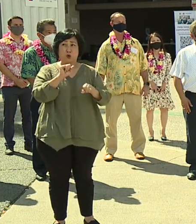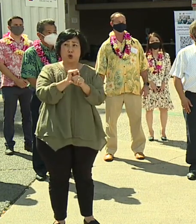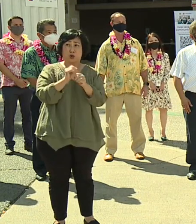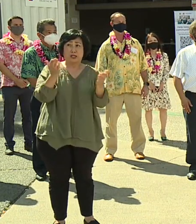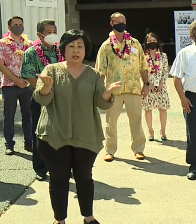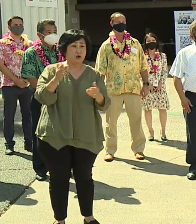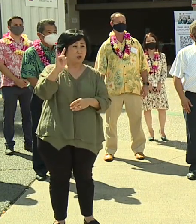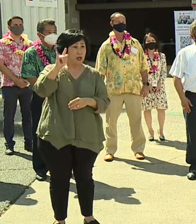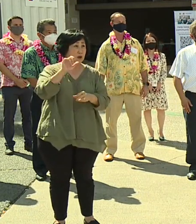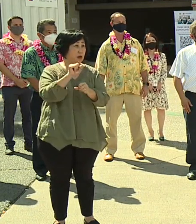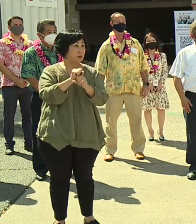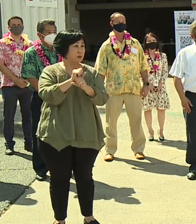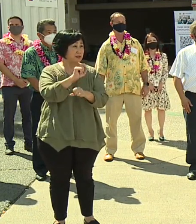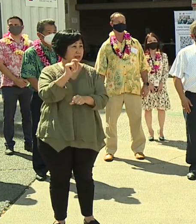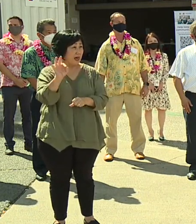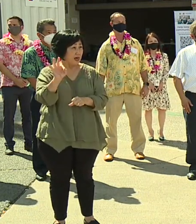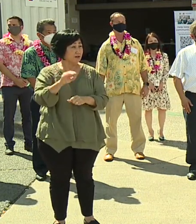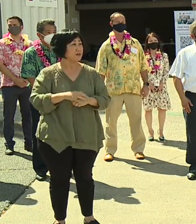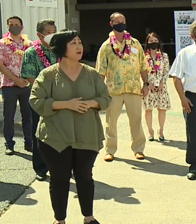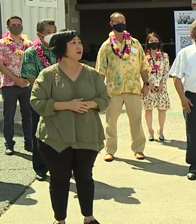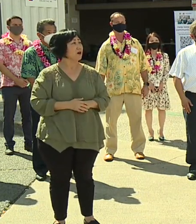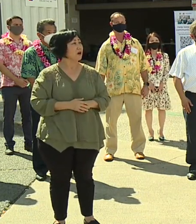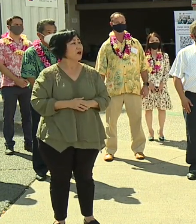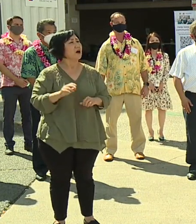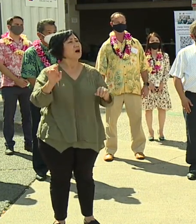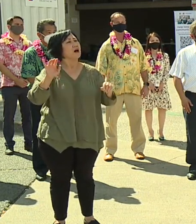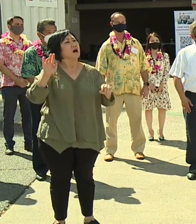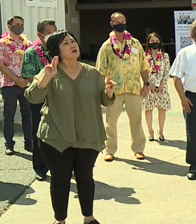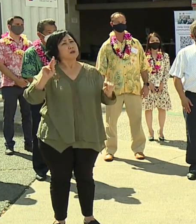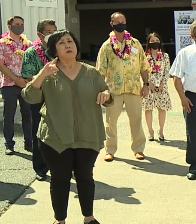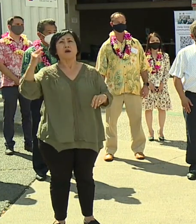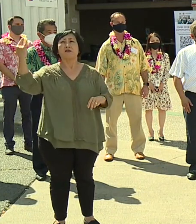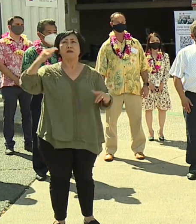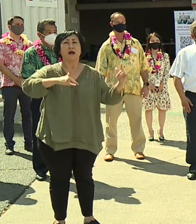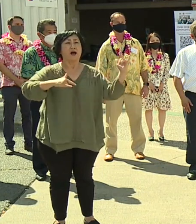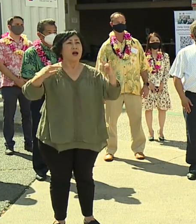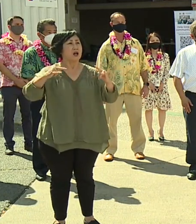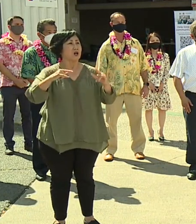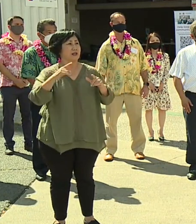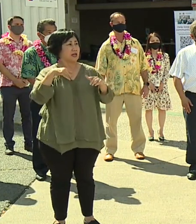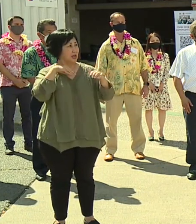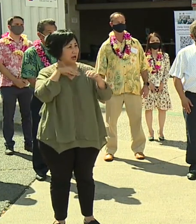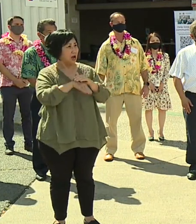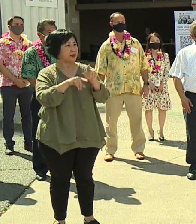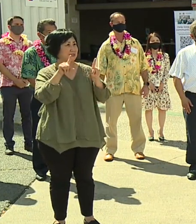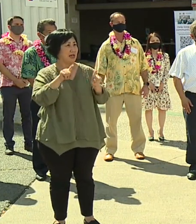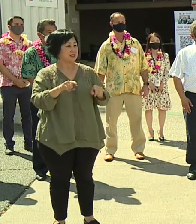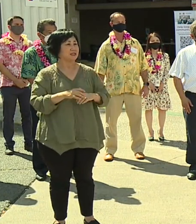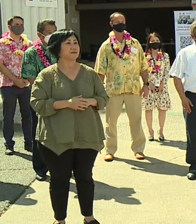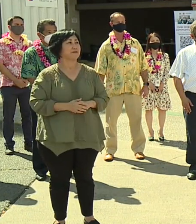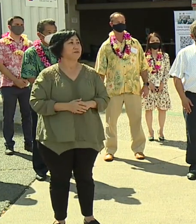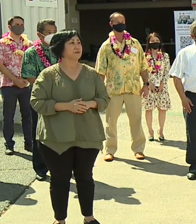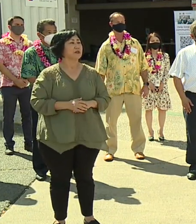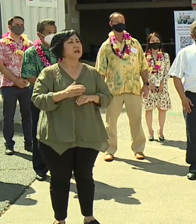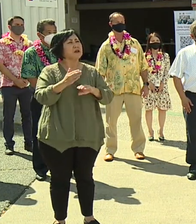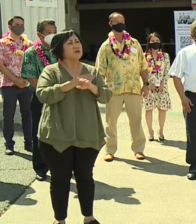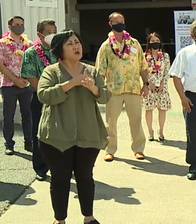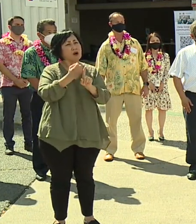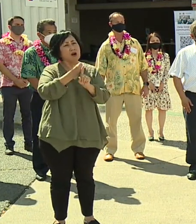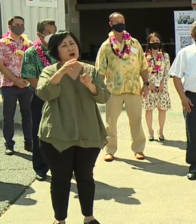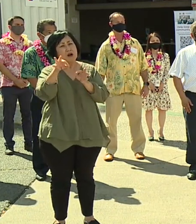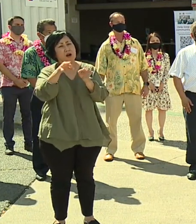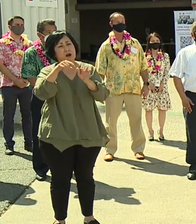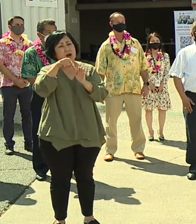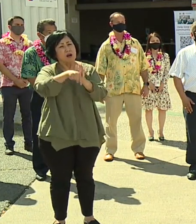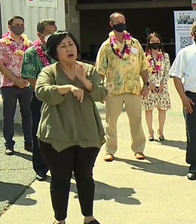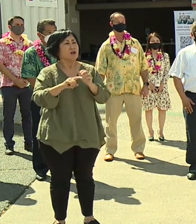also those who live in our community who can come here and get tested. Before I get into greater detail, I did want to